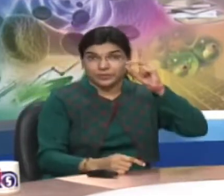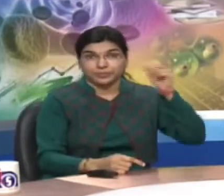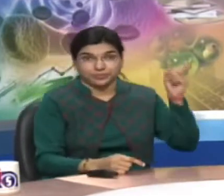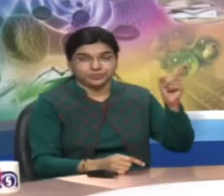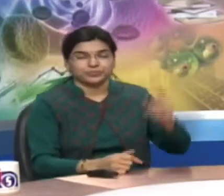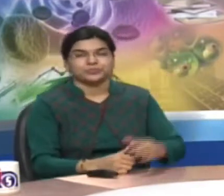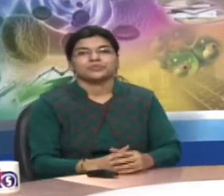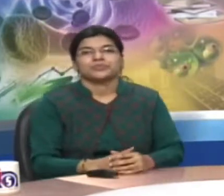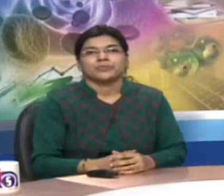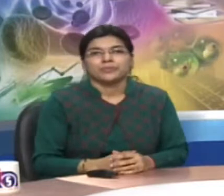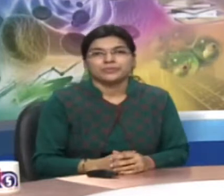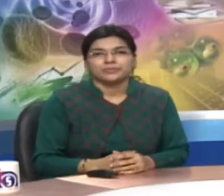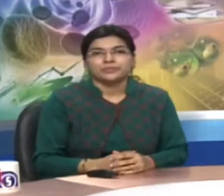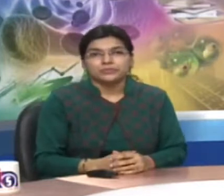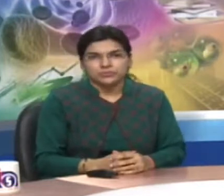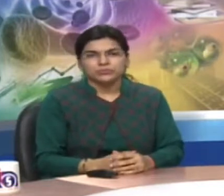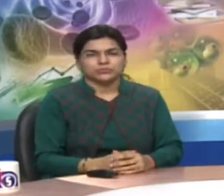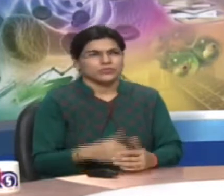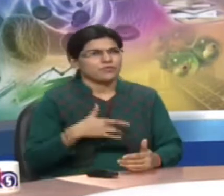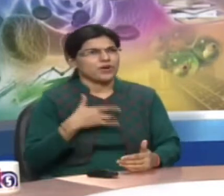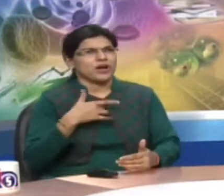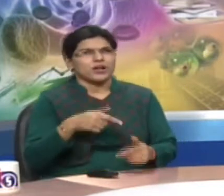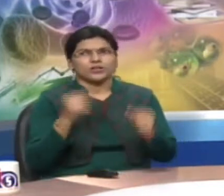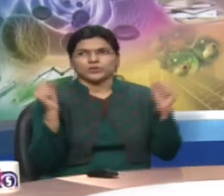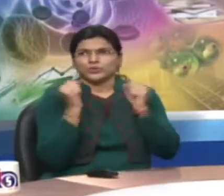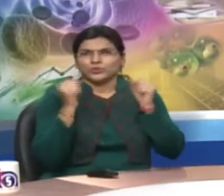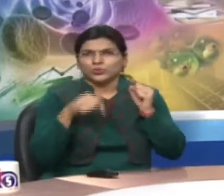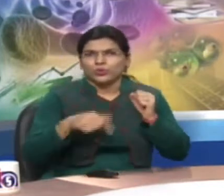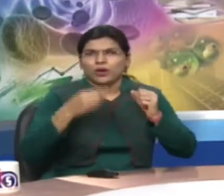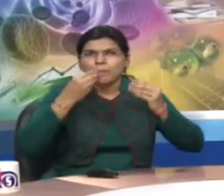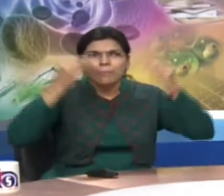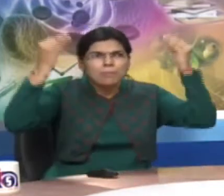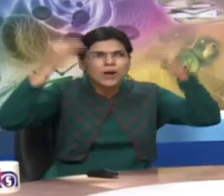Second question is, does it snow in winter?